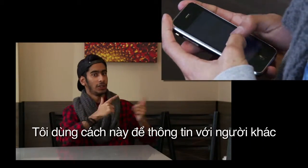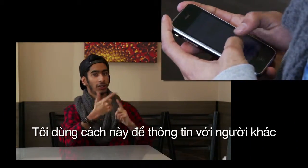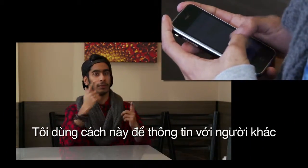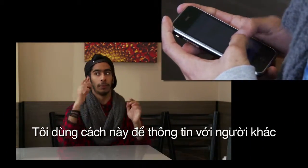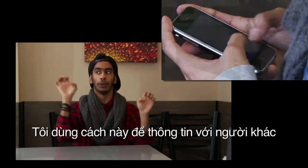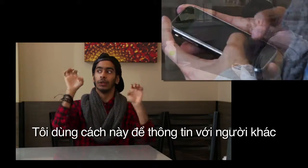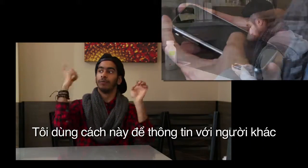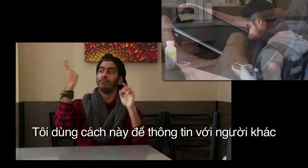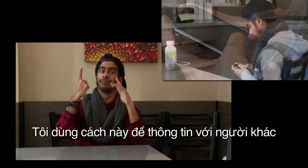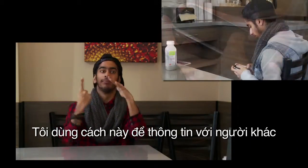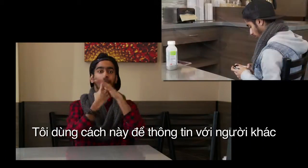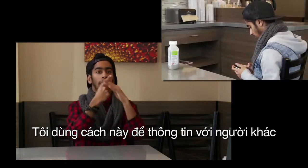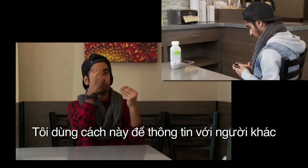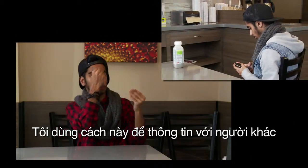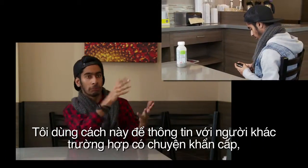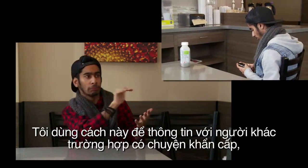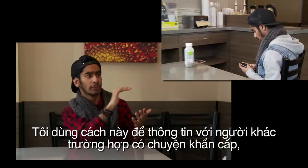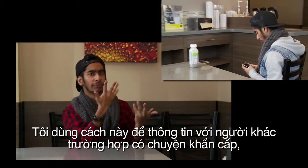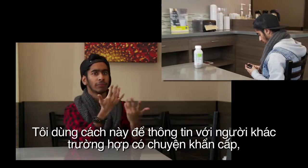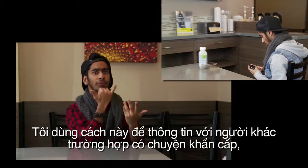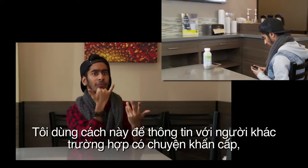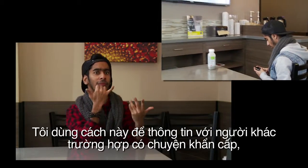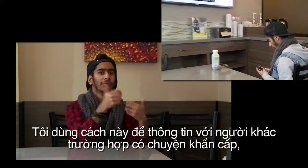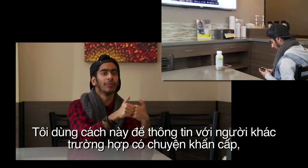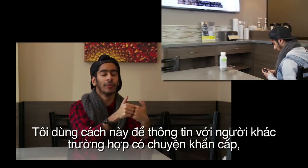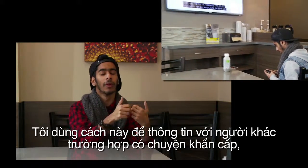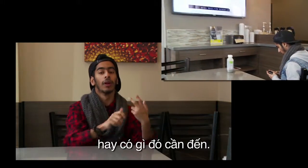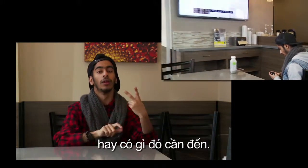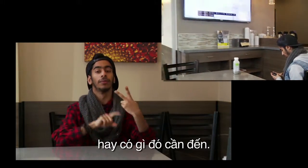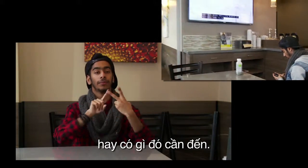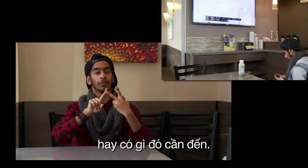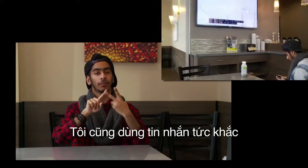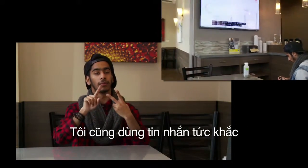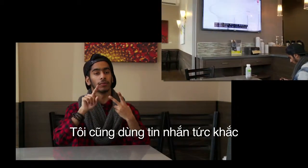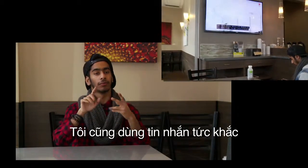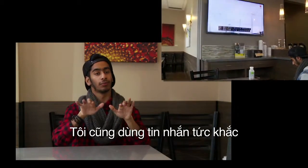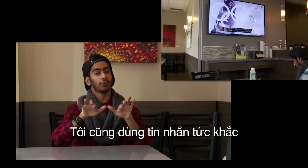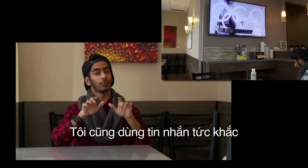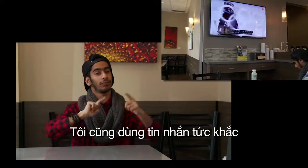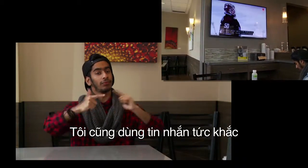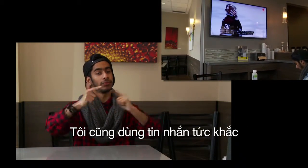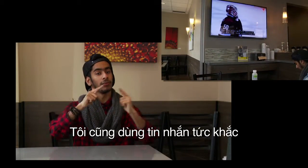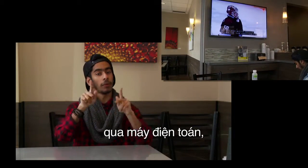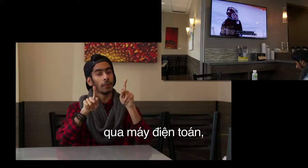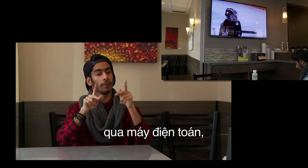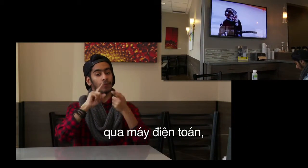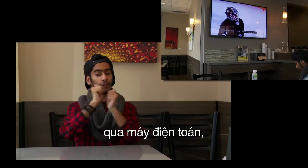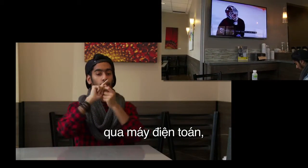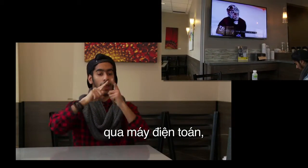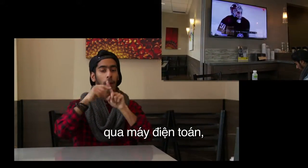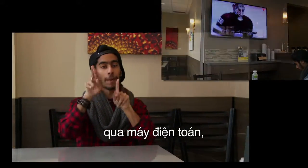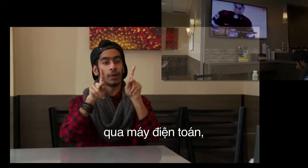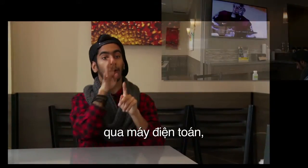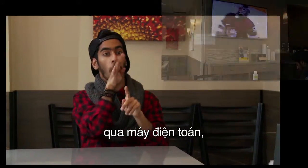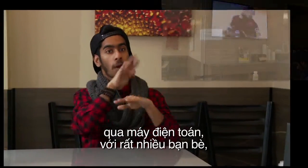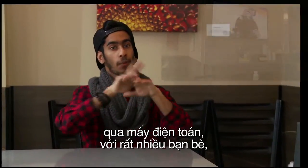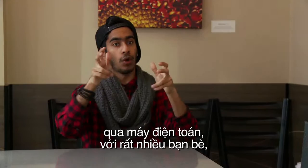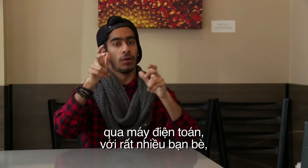communicate with other people if there's an emergency that comes up or something. Also, instant messaging with a lot of my hearing friends just over the